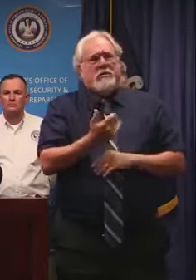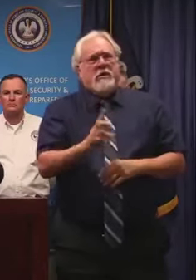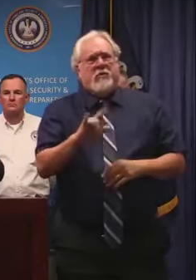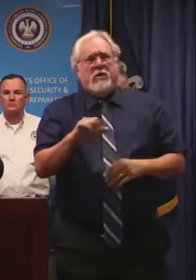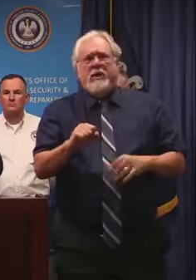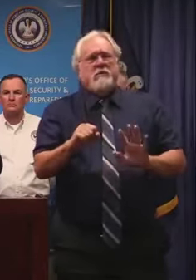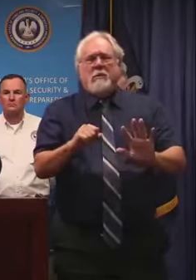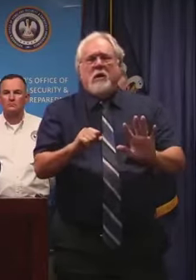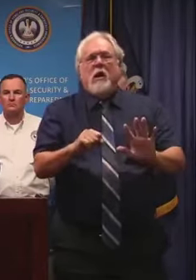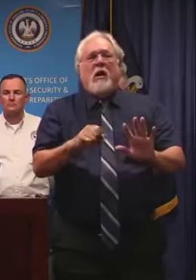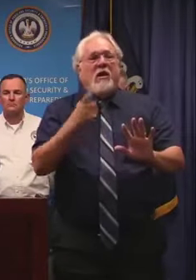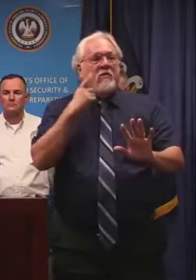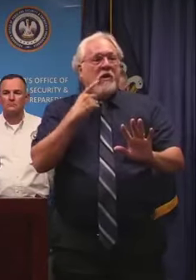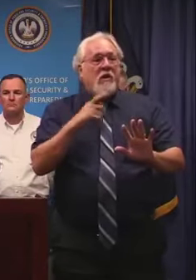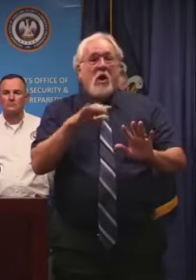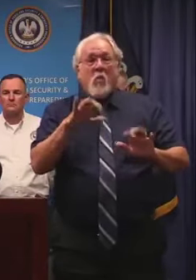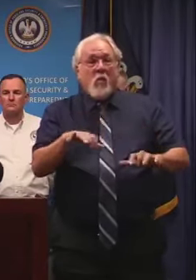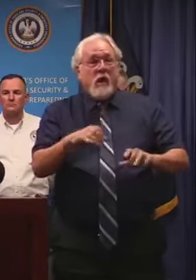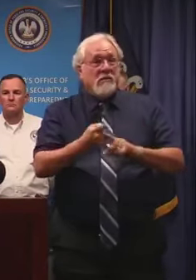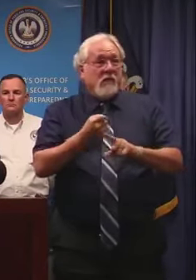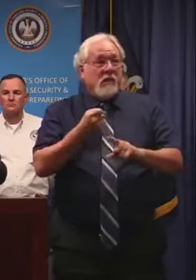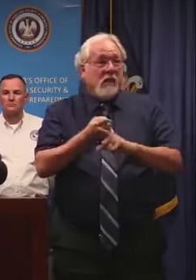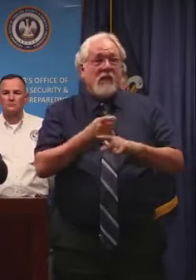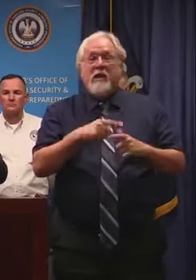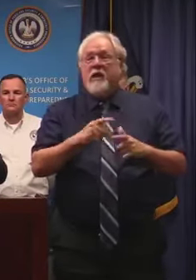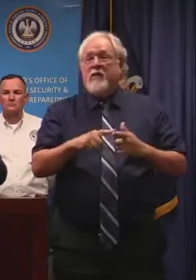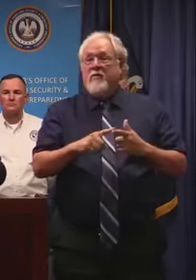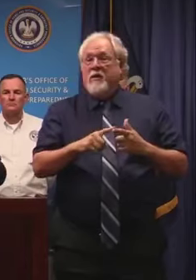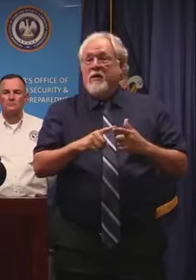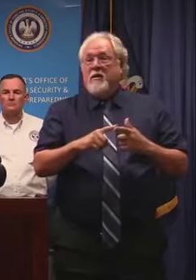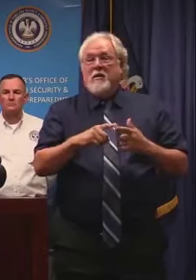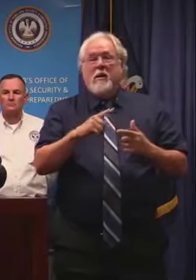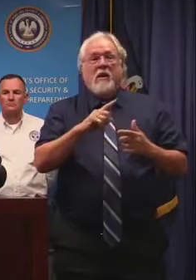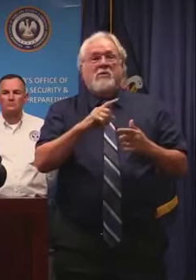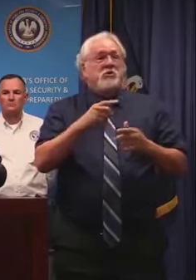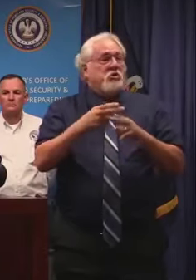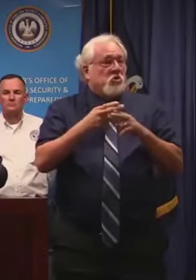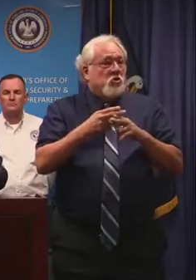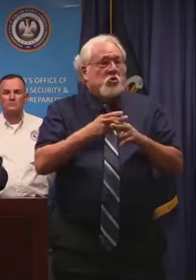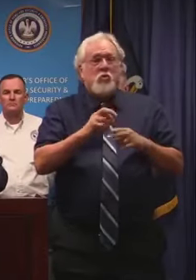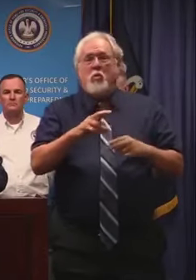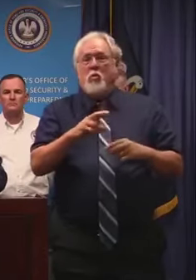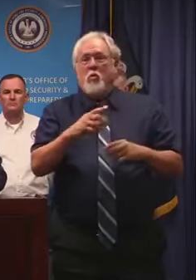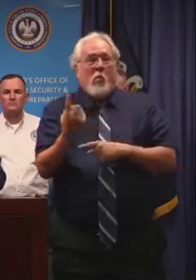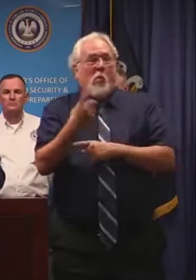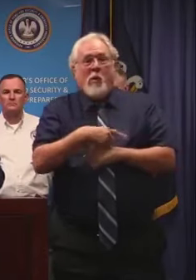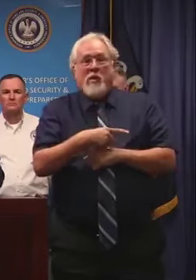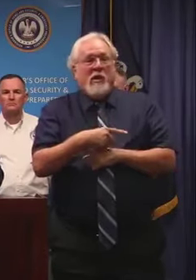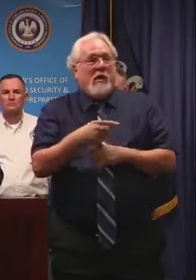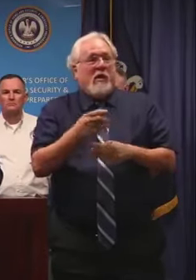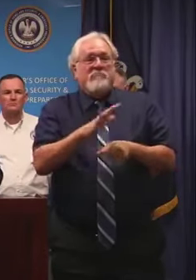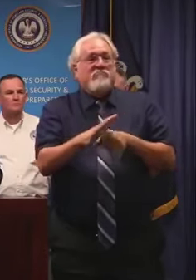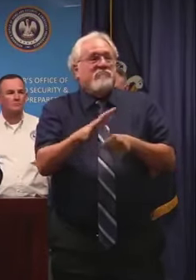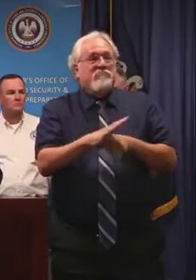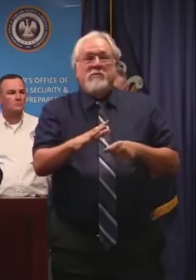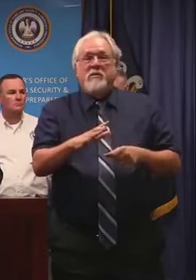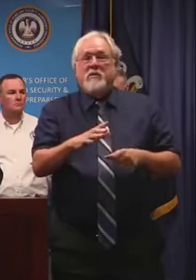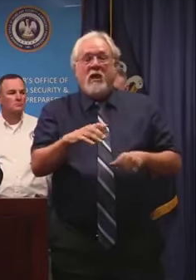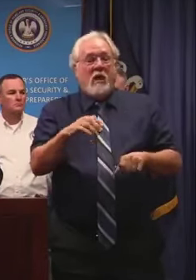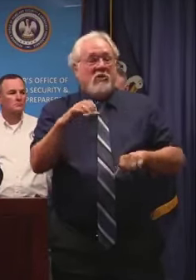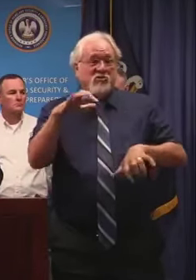So I don't want anybody to think that these rains are going to come and over a period of hours or just a day or so